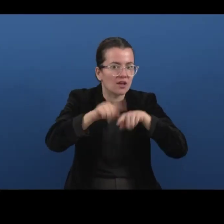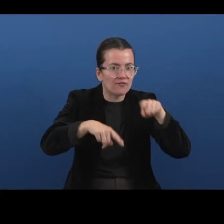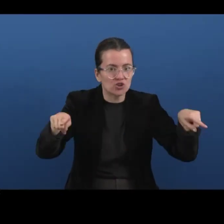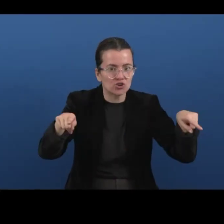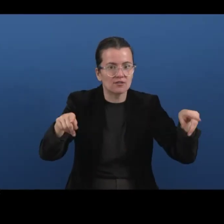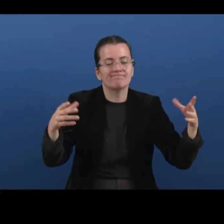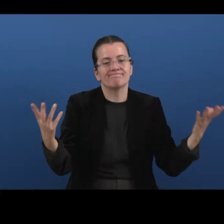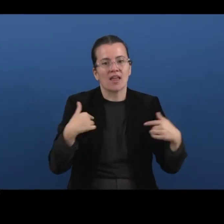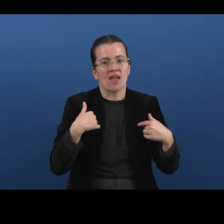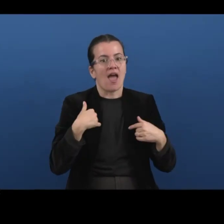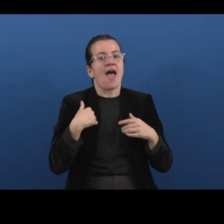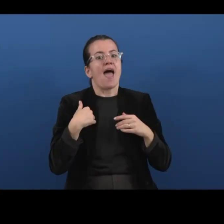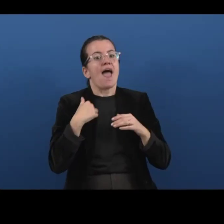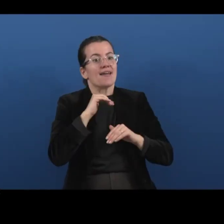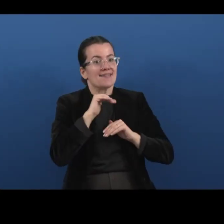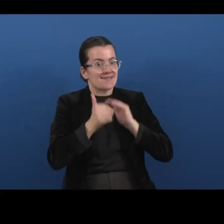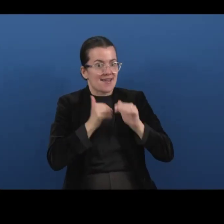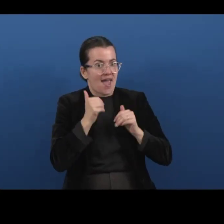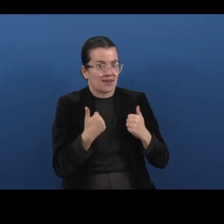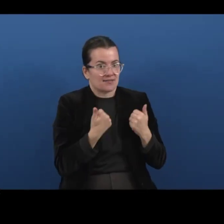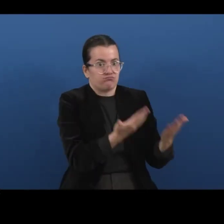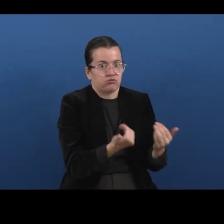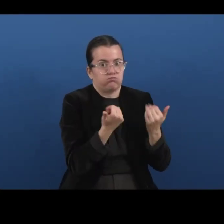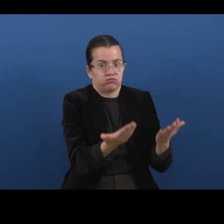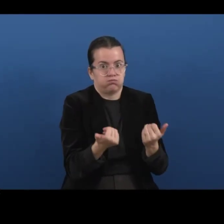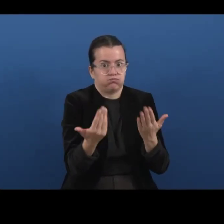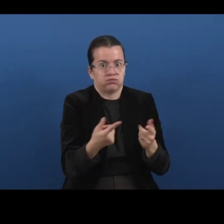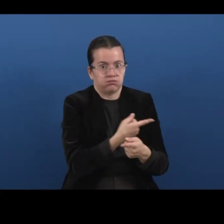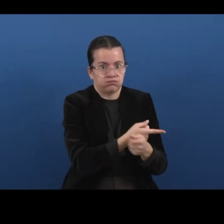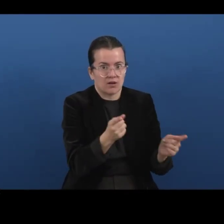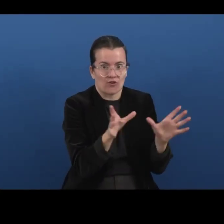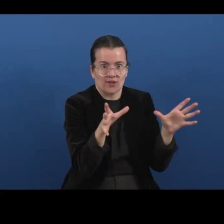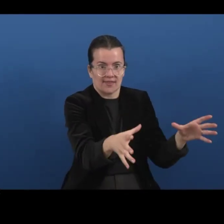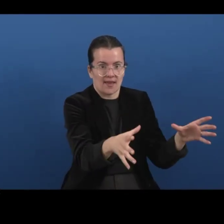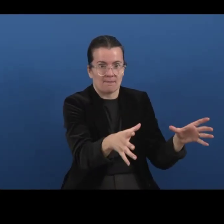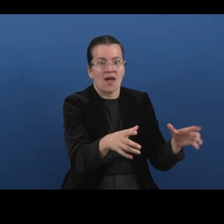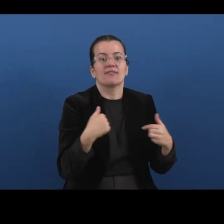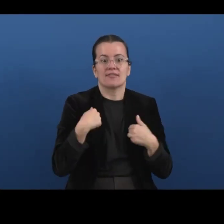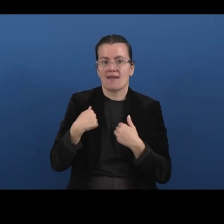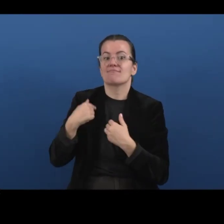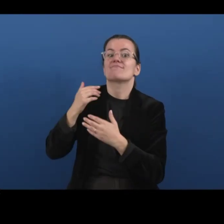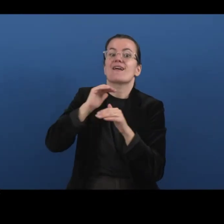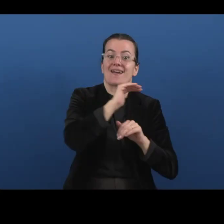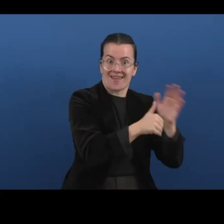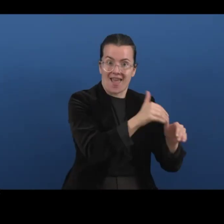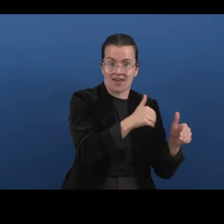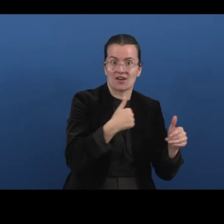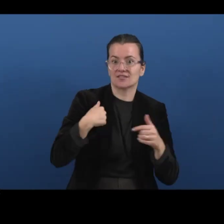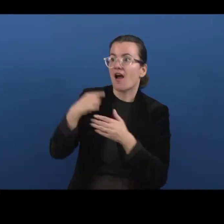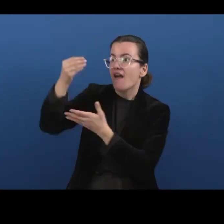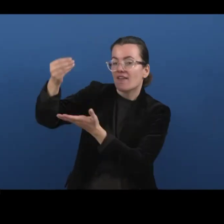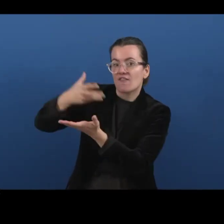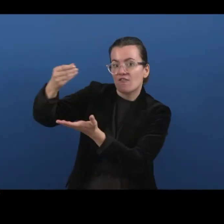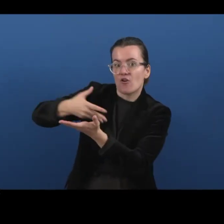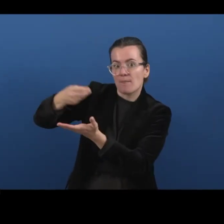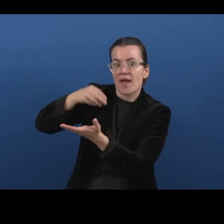that carers can gain information from the other strands. But also our Nurture ERG supports caregivers